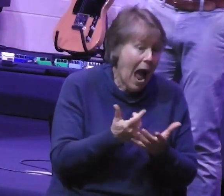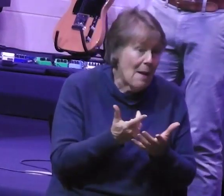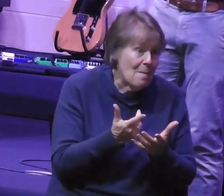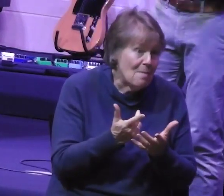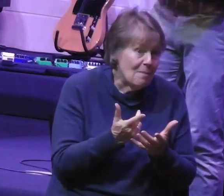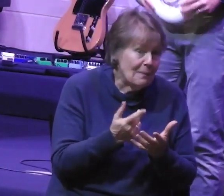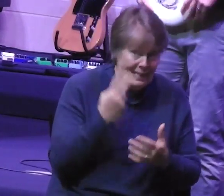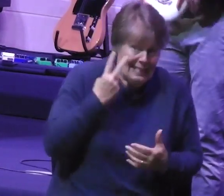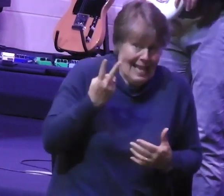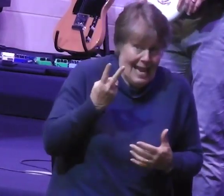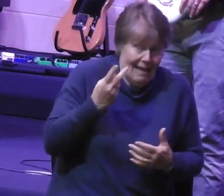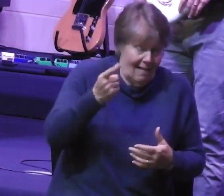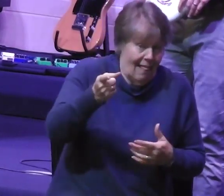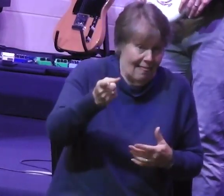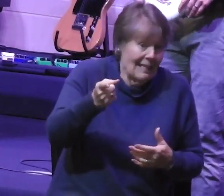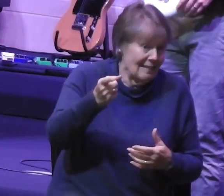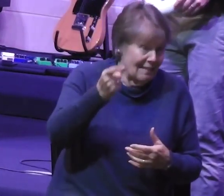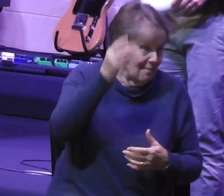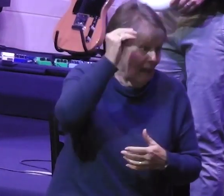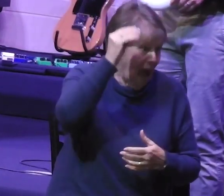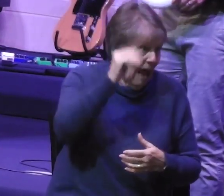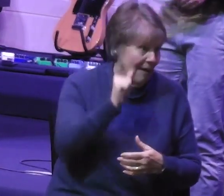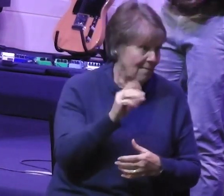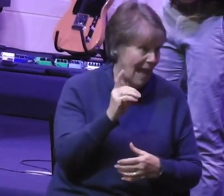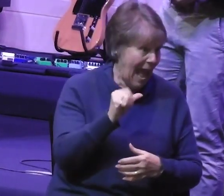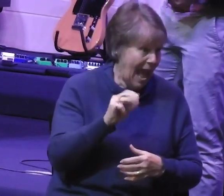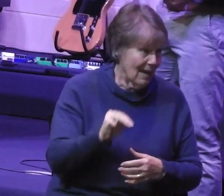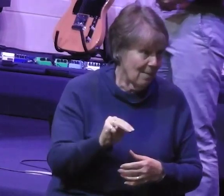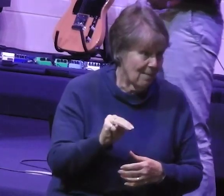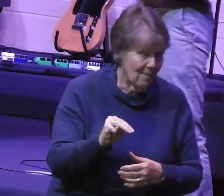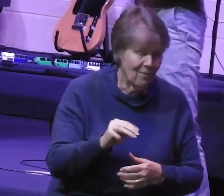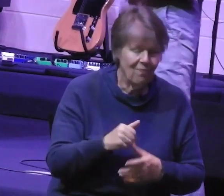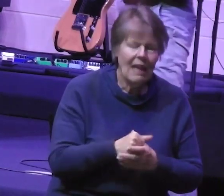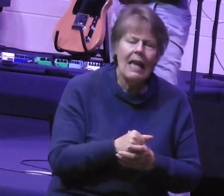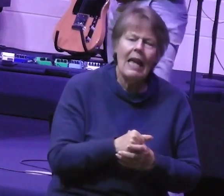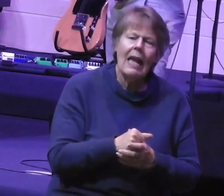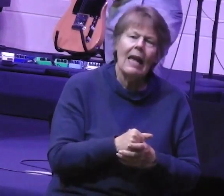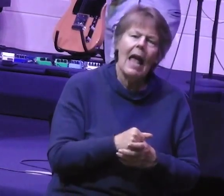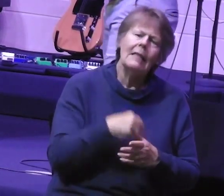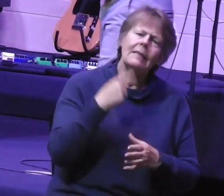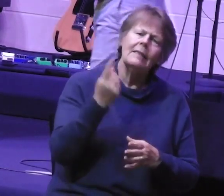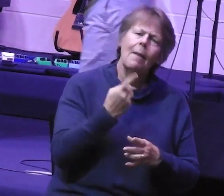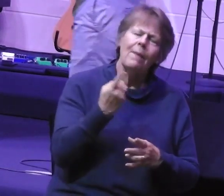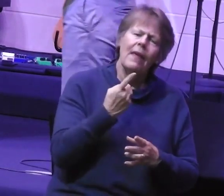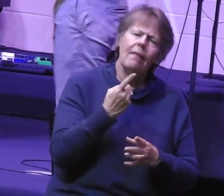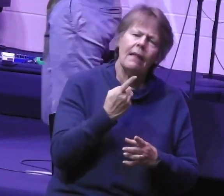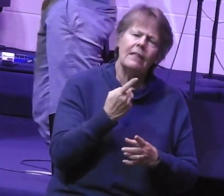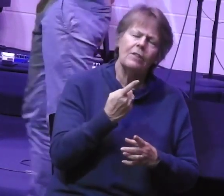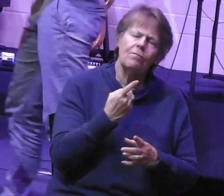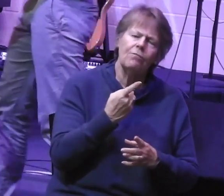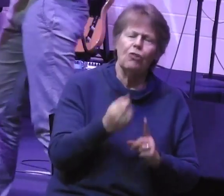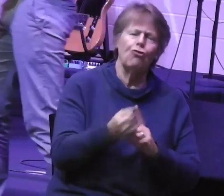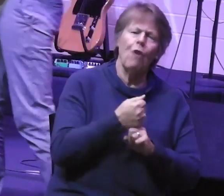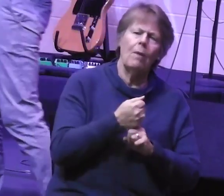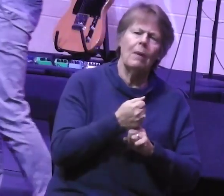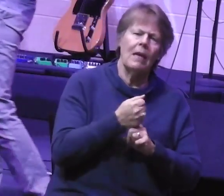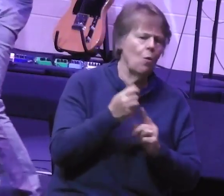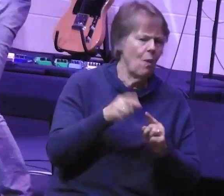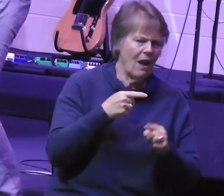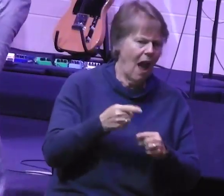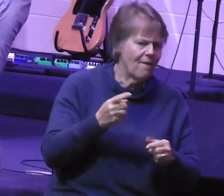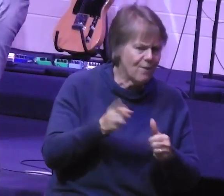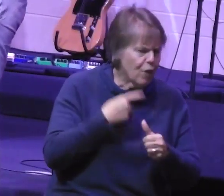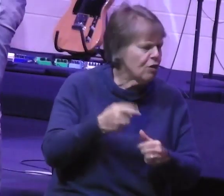I'm seeing this guy, Adam, and some of the things that stood out to me when I first met him, and you know what this is like,